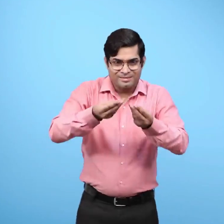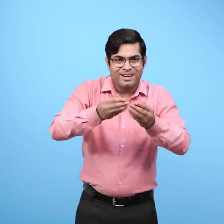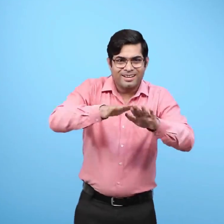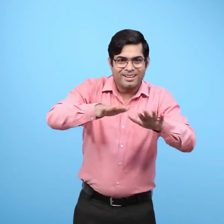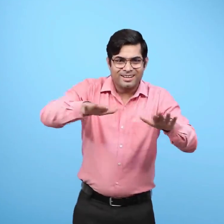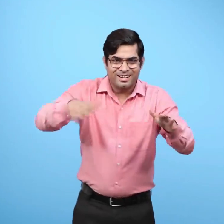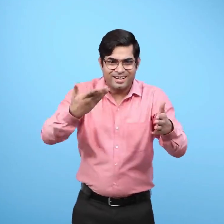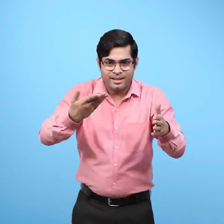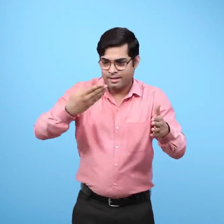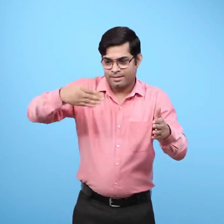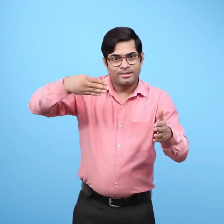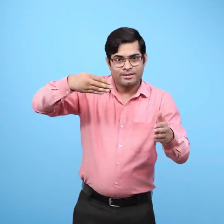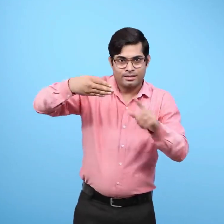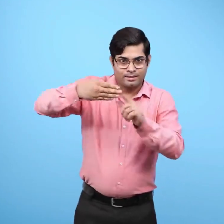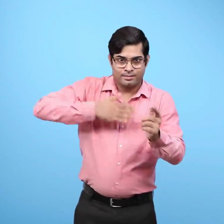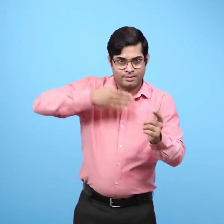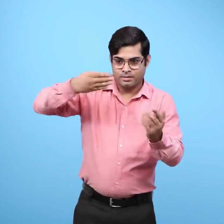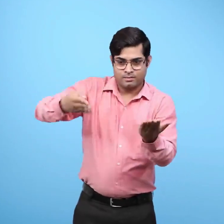Color each leaf and print it.